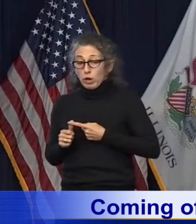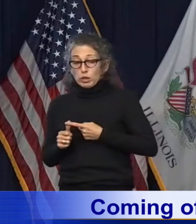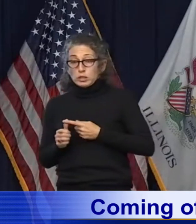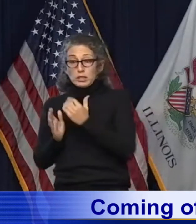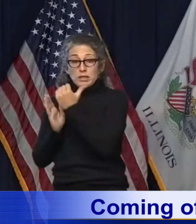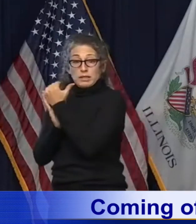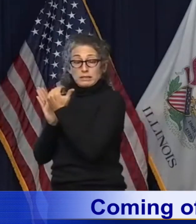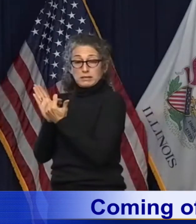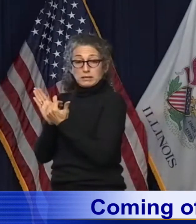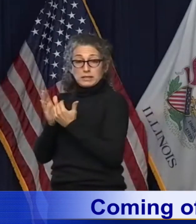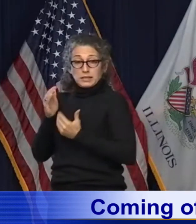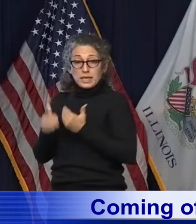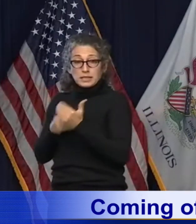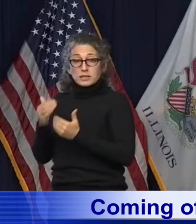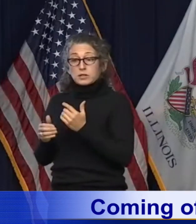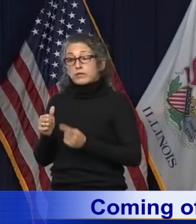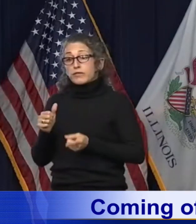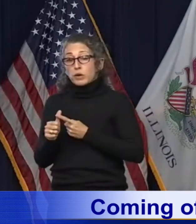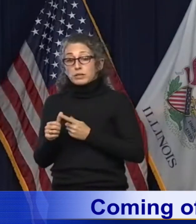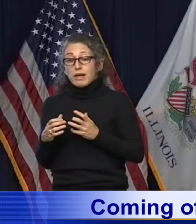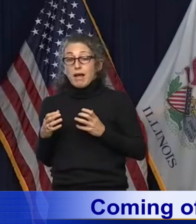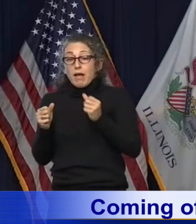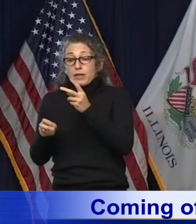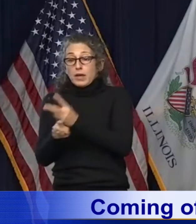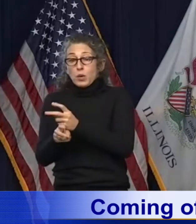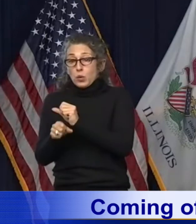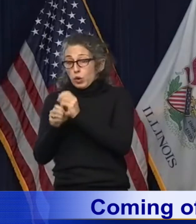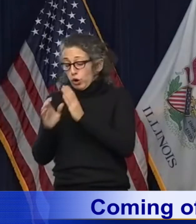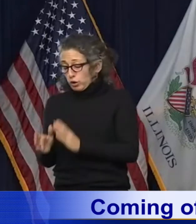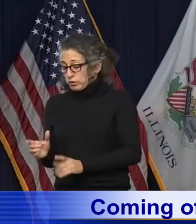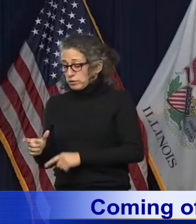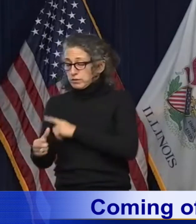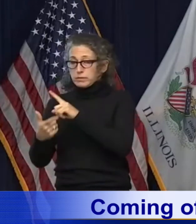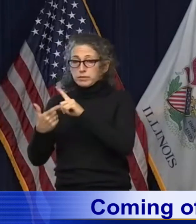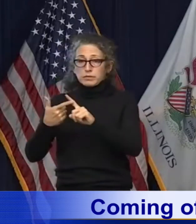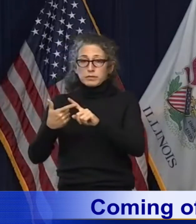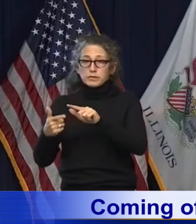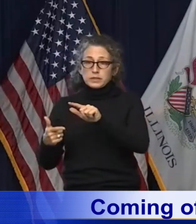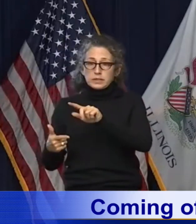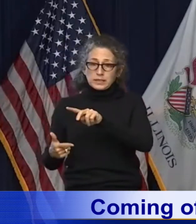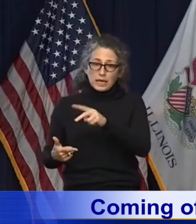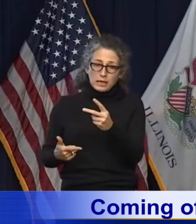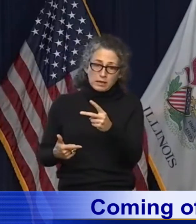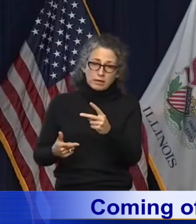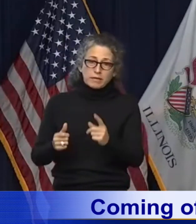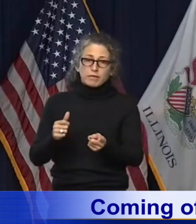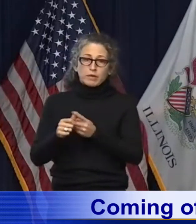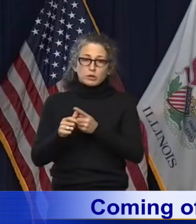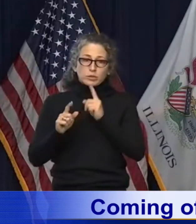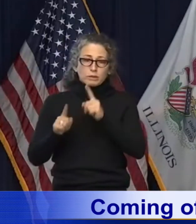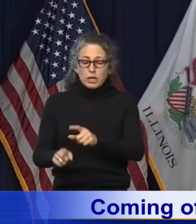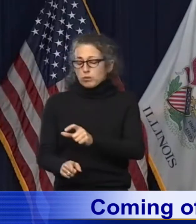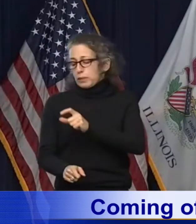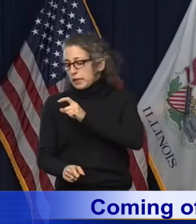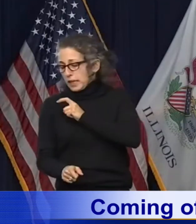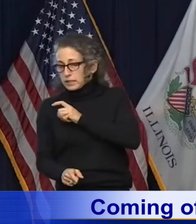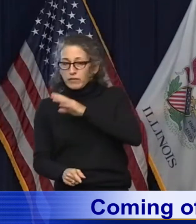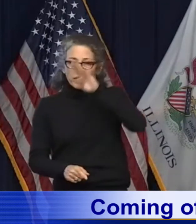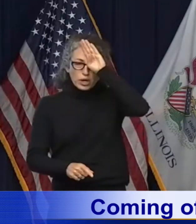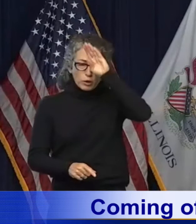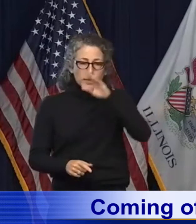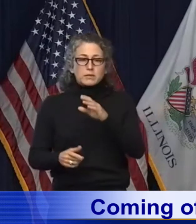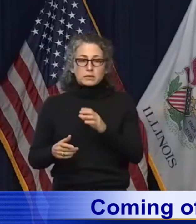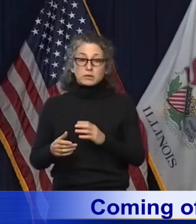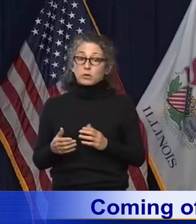be for healthcare workers and then also first responders, which whether you have a hospital or not, you're going to have